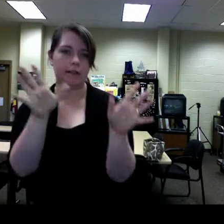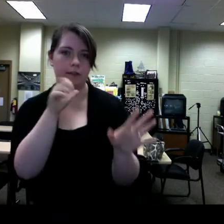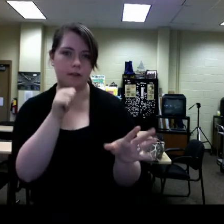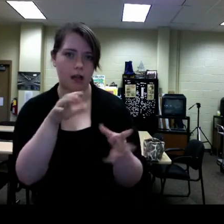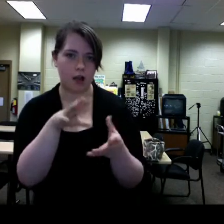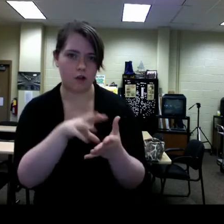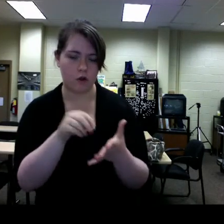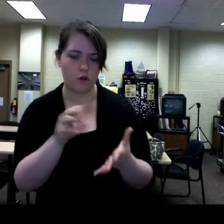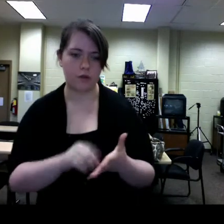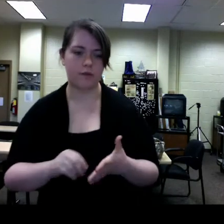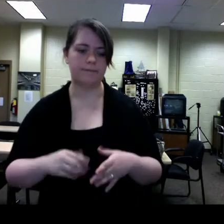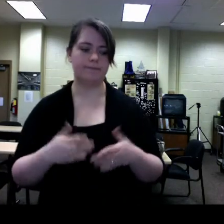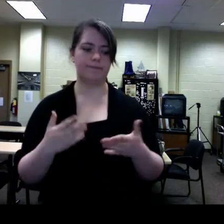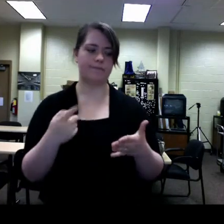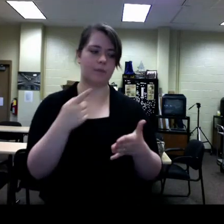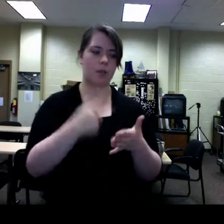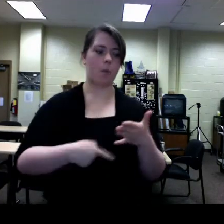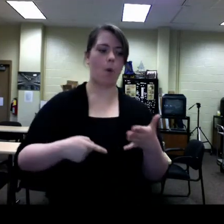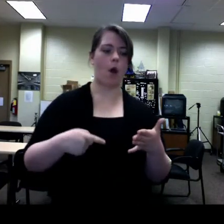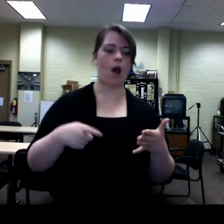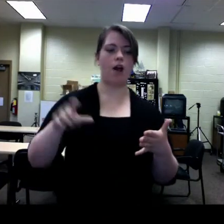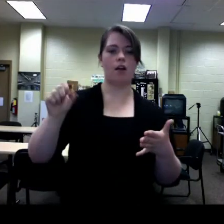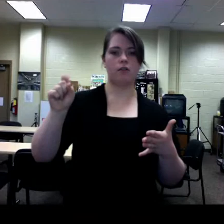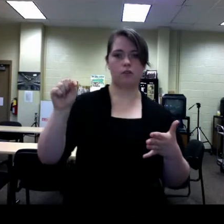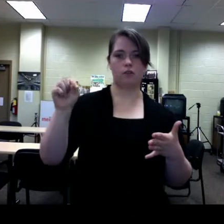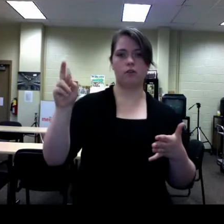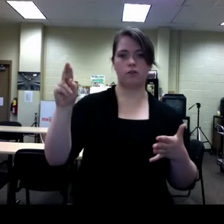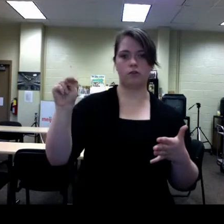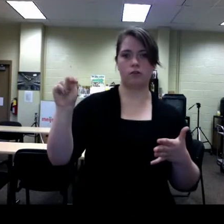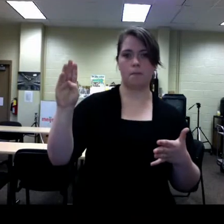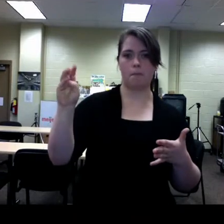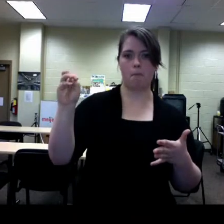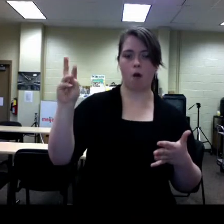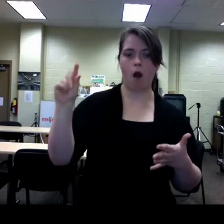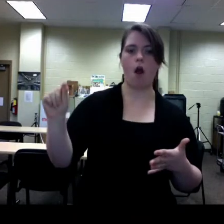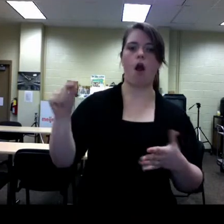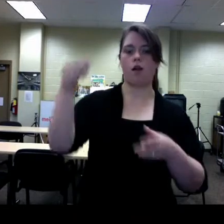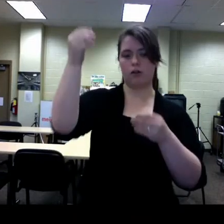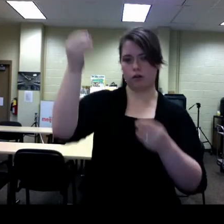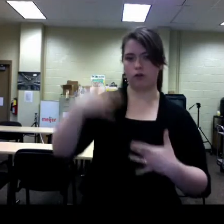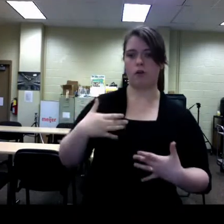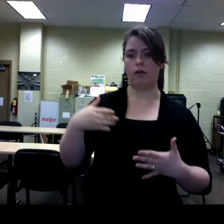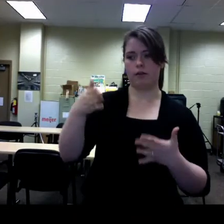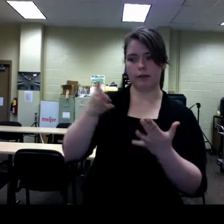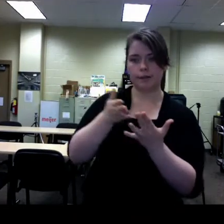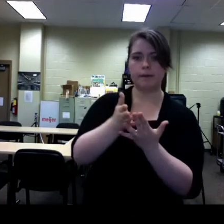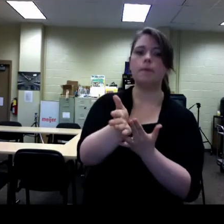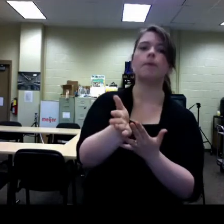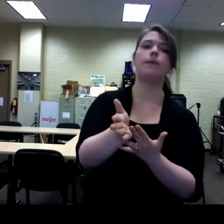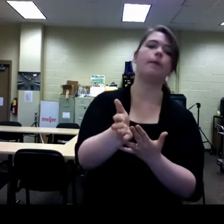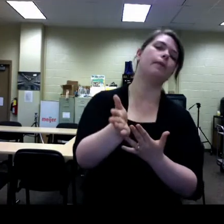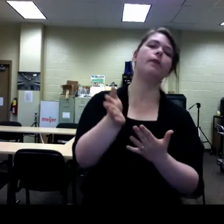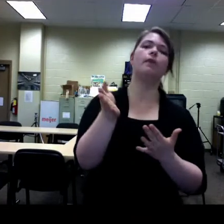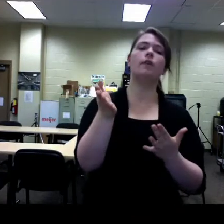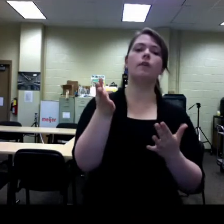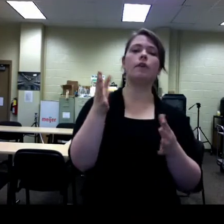what Sternberg has told us, again through this factor analysis model, is that there are